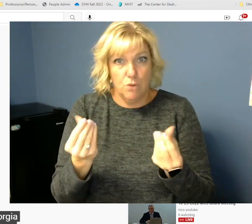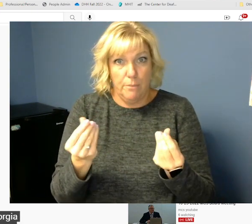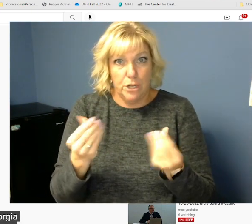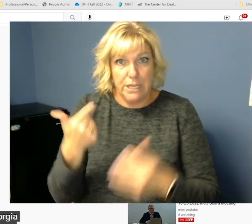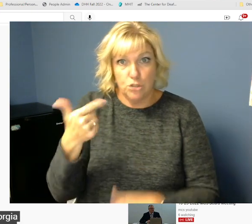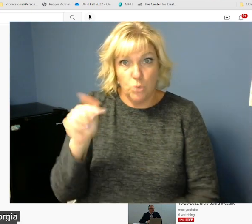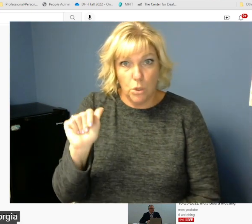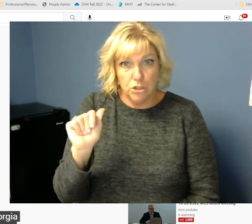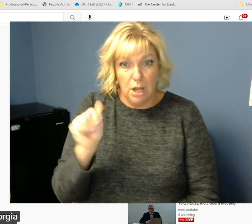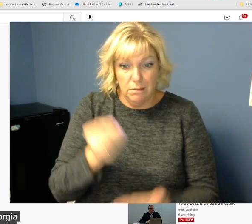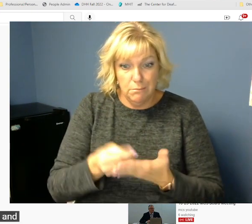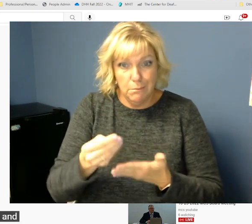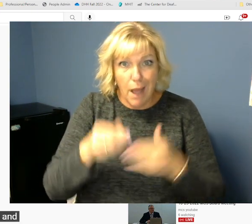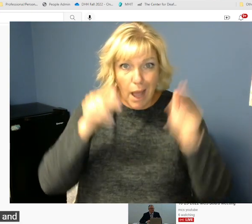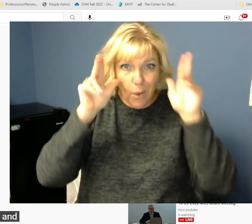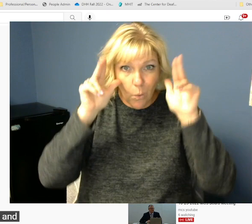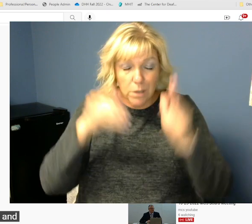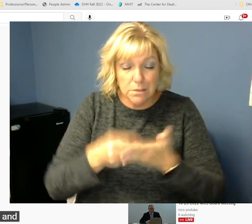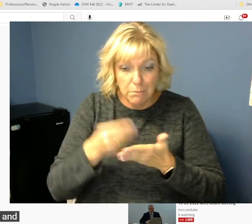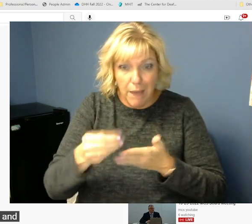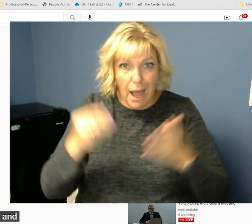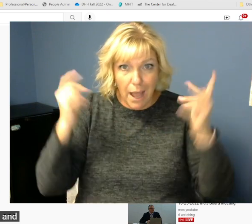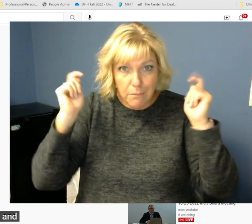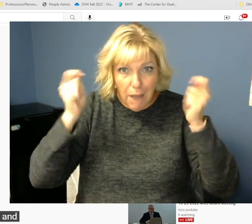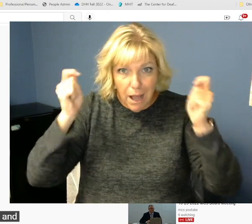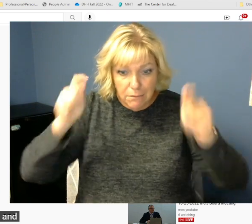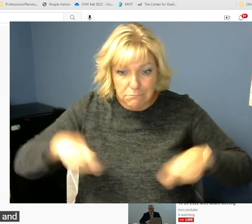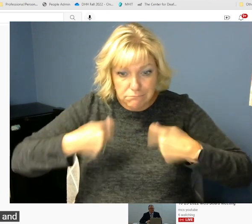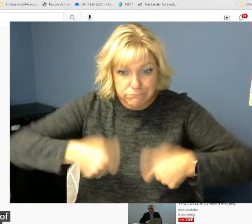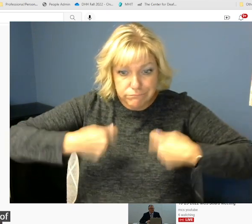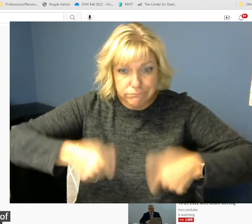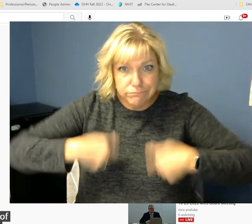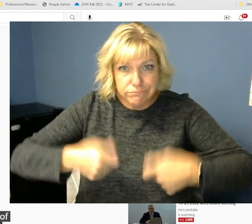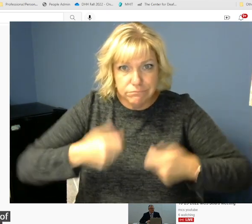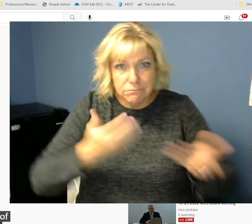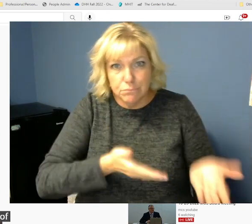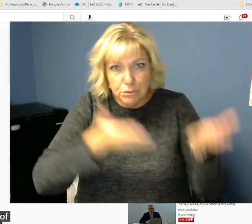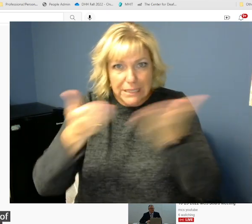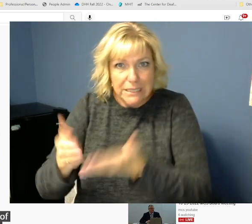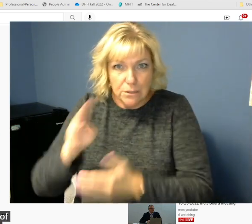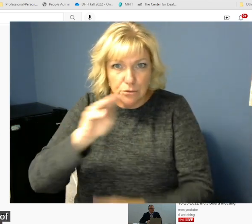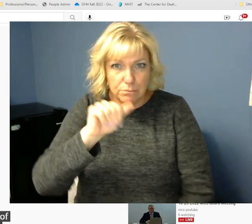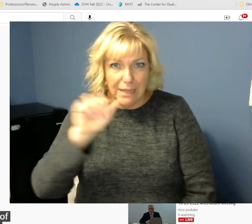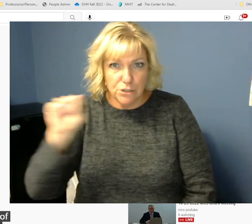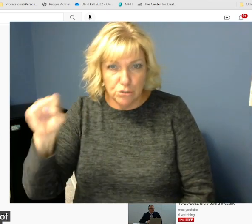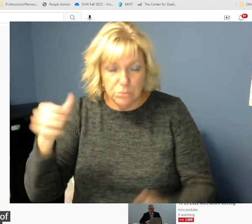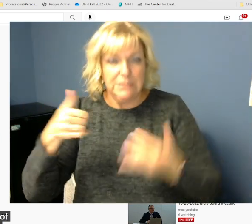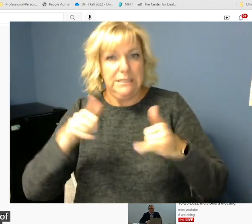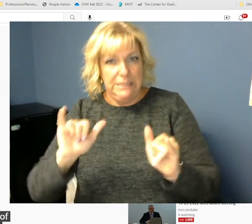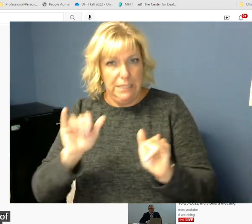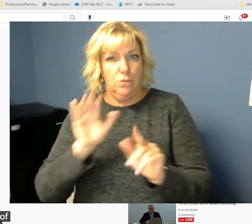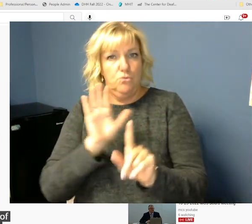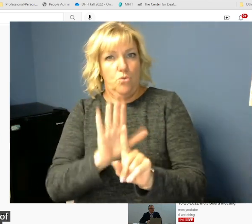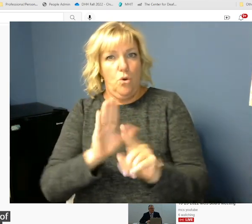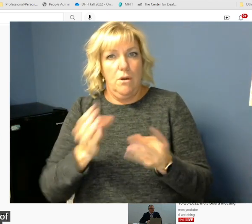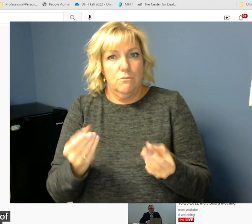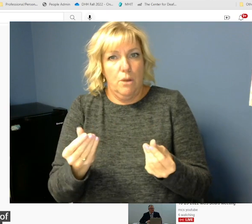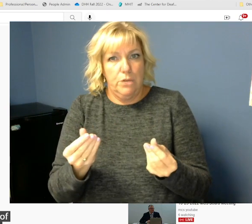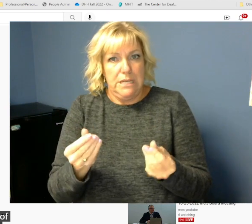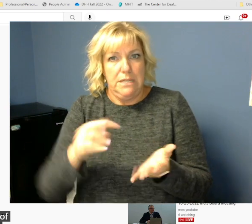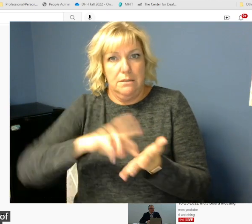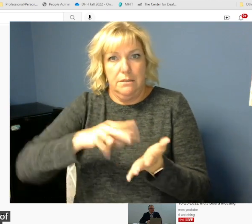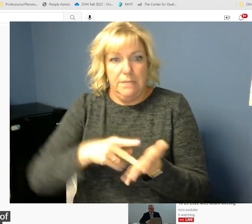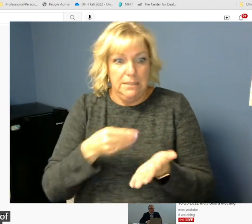in Georgia and you take your horse and buggy to Massachusetts, it's still your horse and buggy. That property, the ownership of